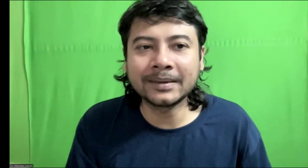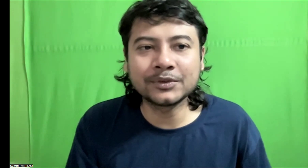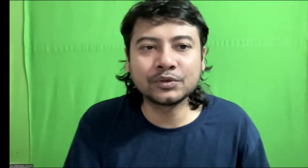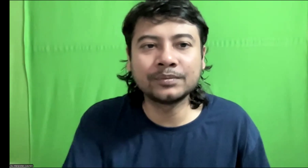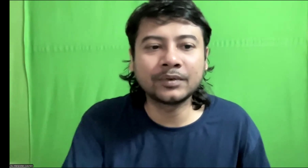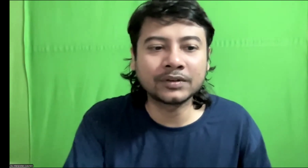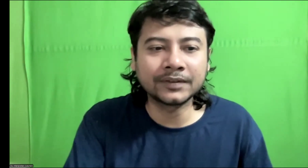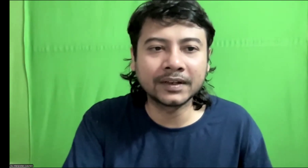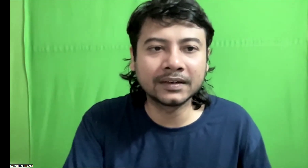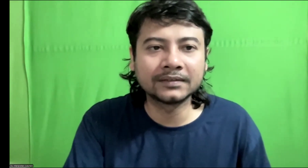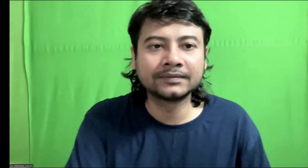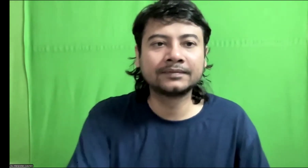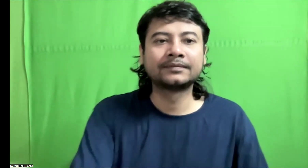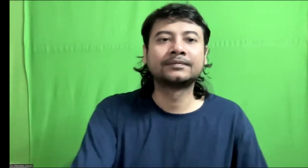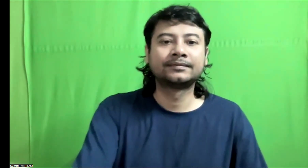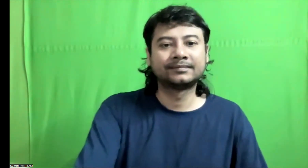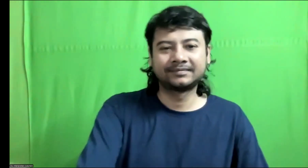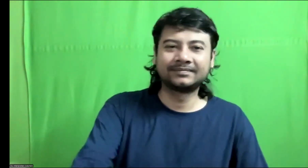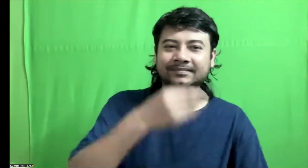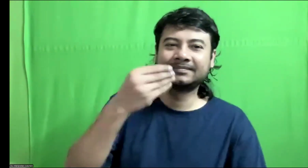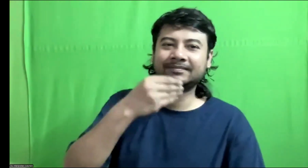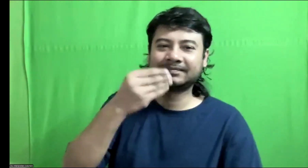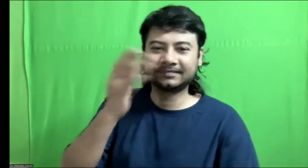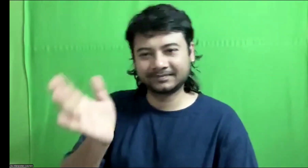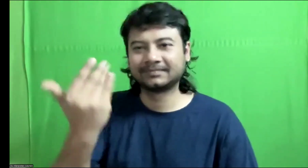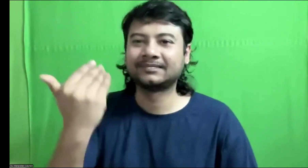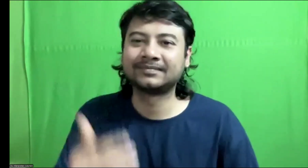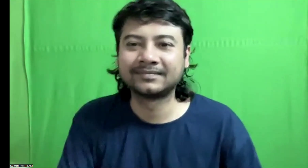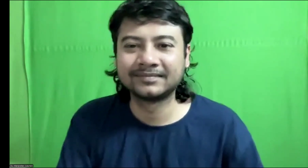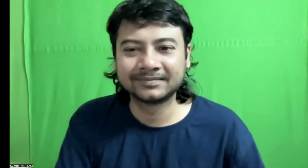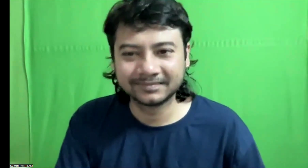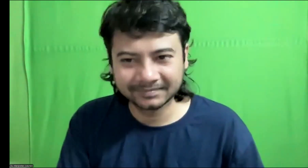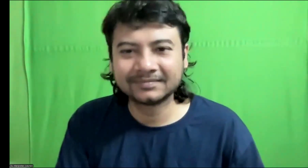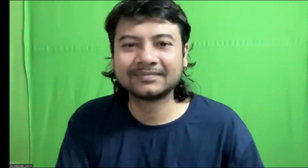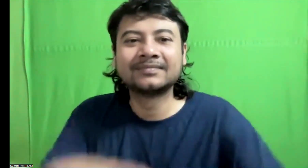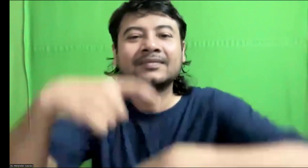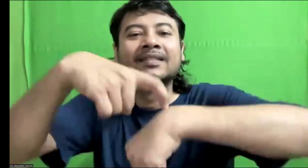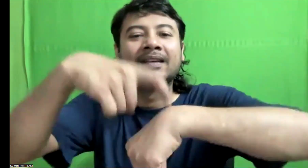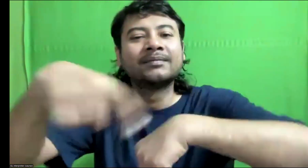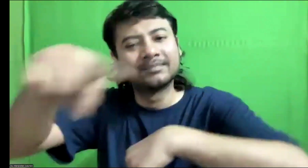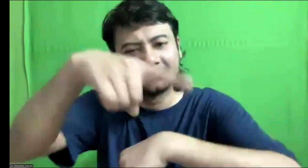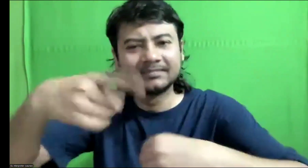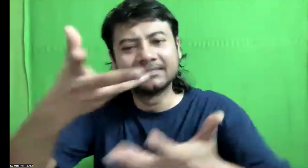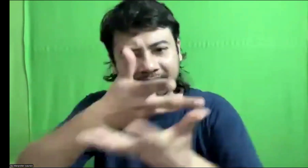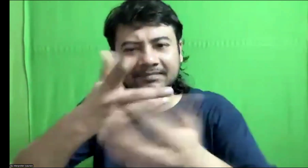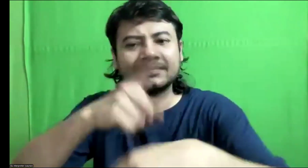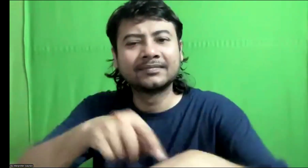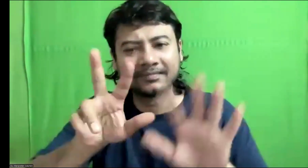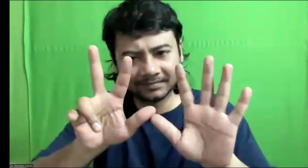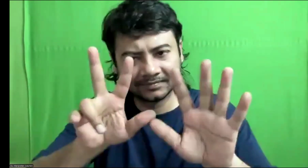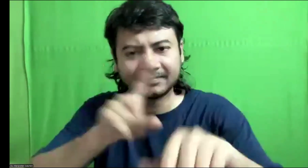Nobody's setting up a Zoom or something like that. Ah, please set up a Zoom and start. No, fix a time. 8 o'clock, 9 o'clock, fix some